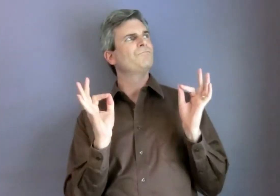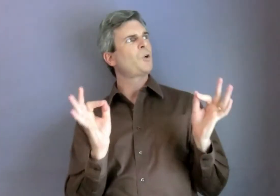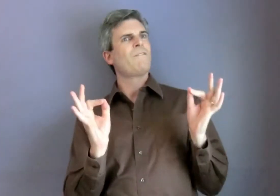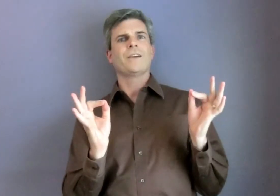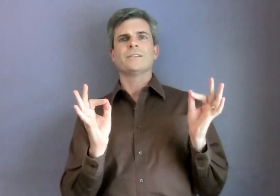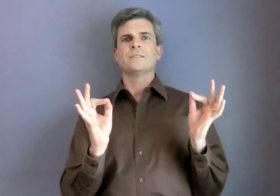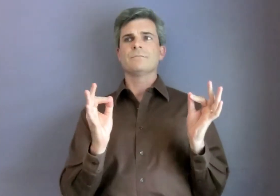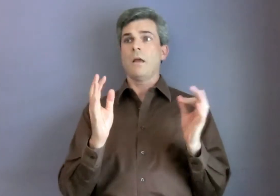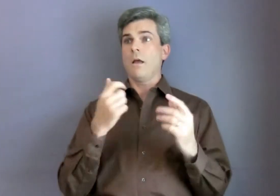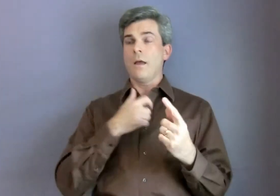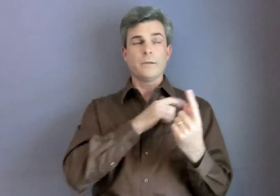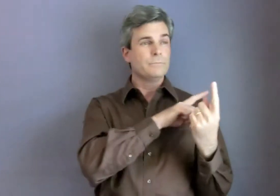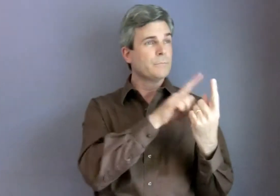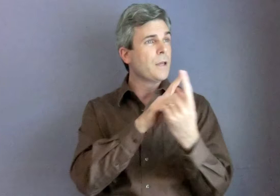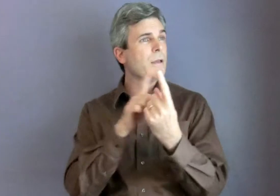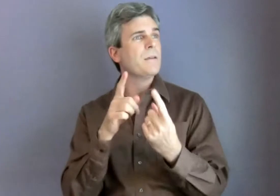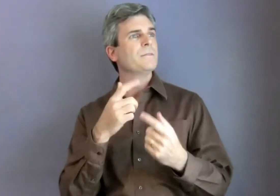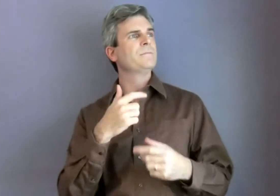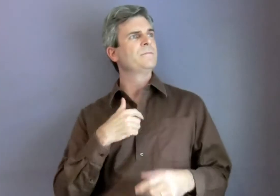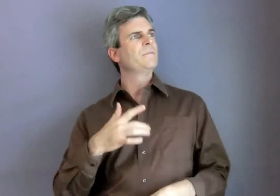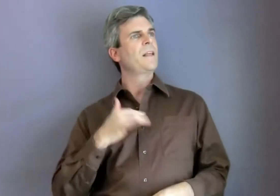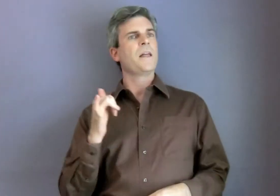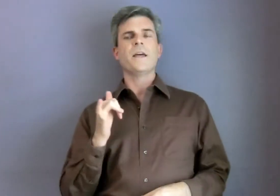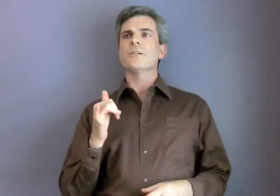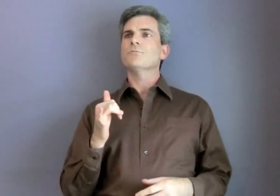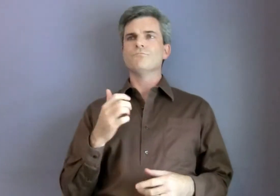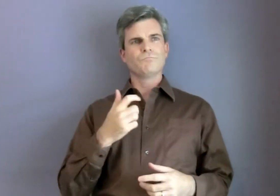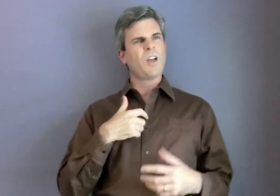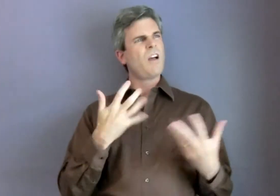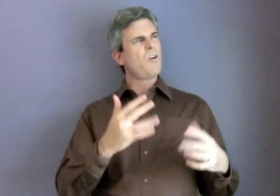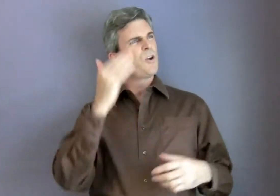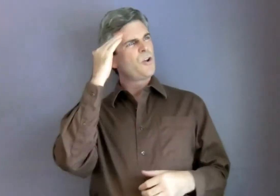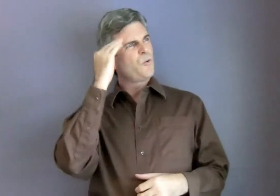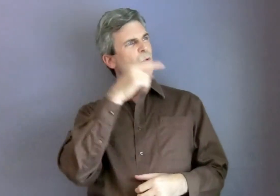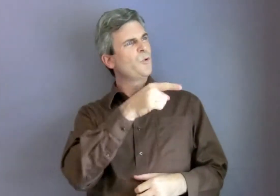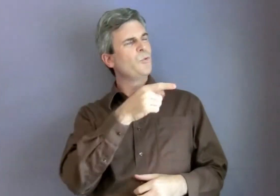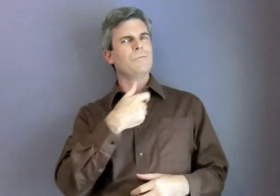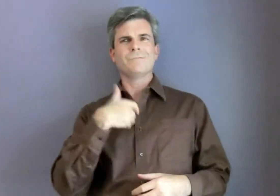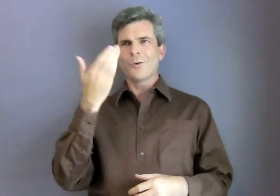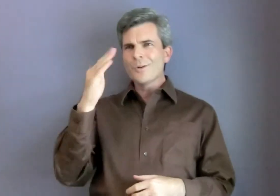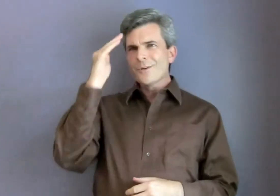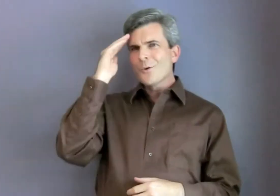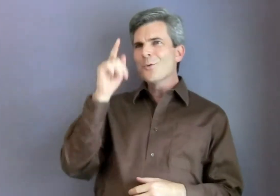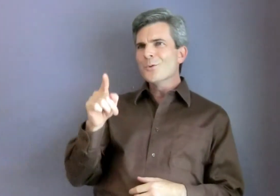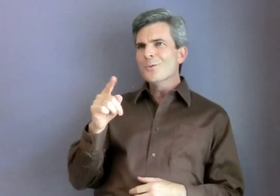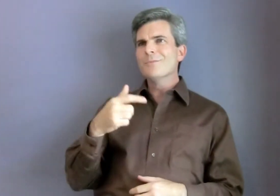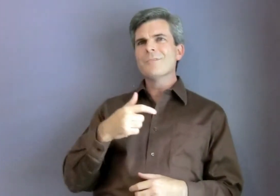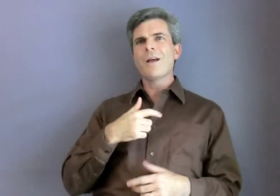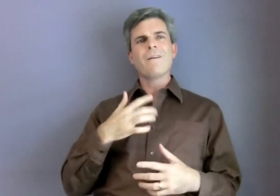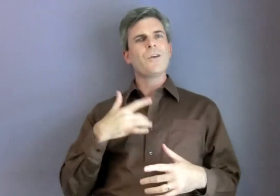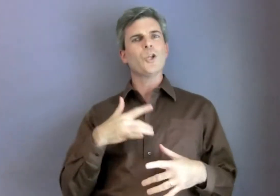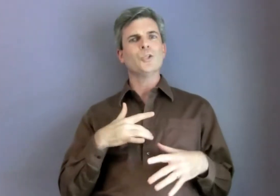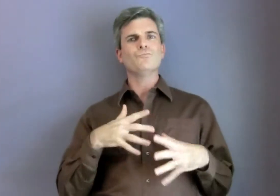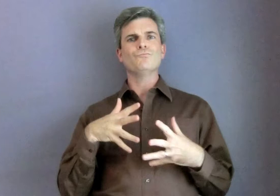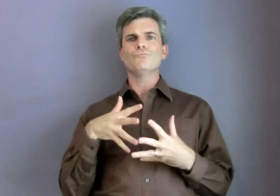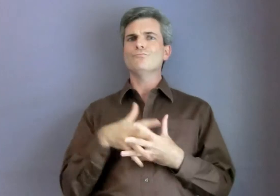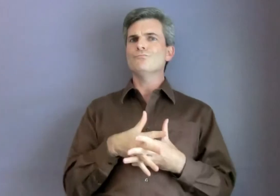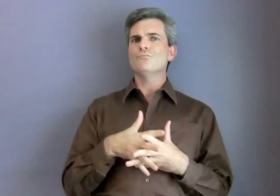I met, I felt I knew them for as long as I could remember. And I want to share with you how I came to that place and what I've